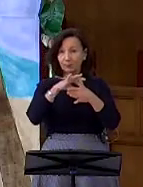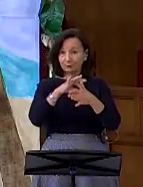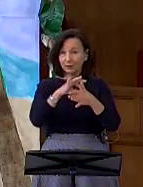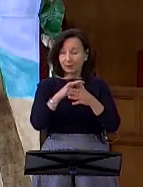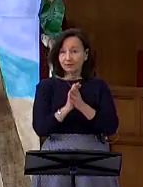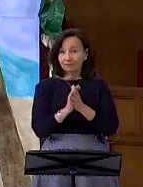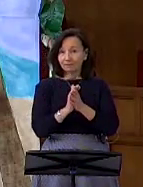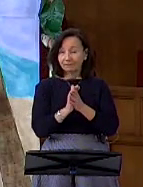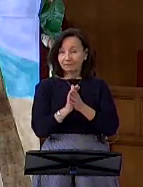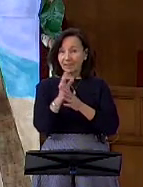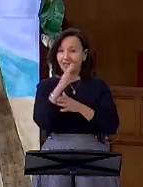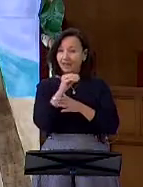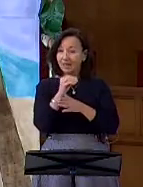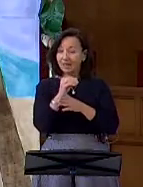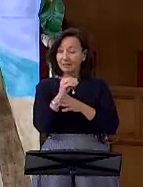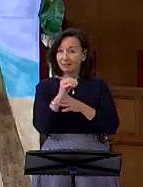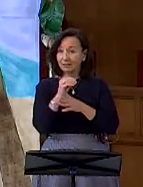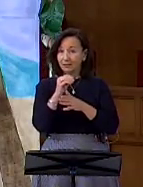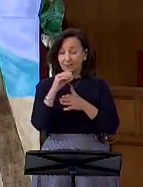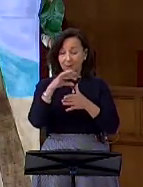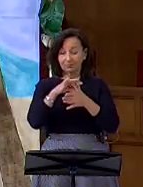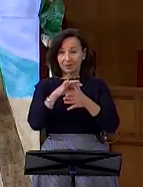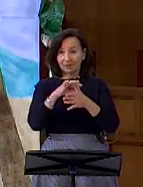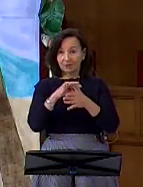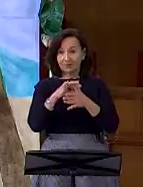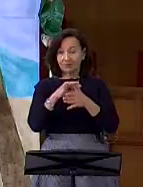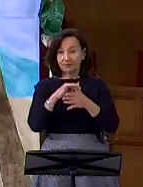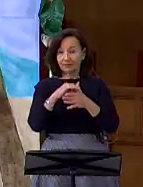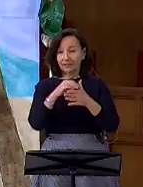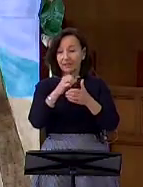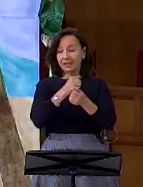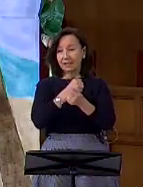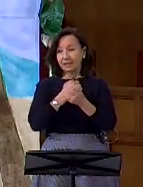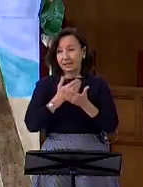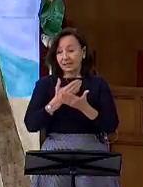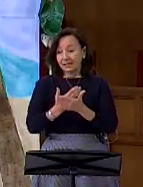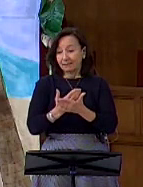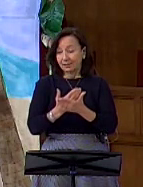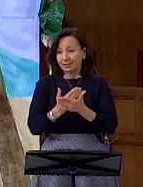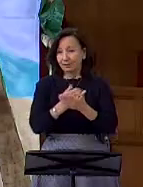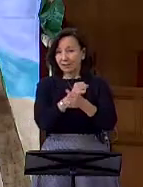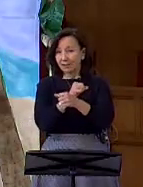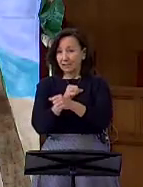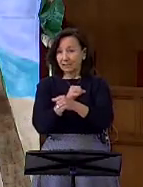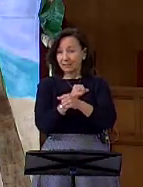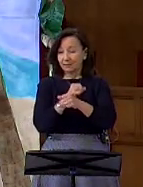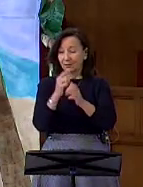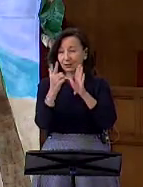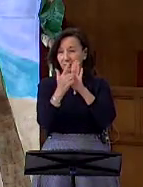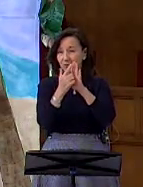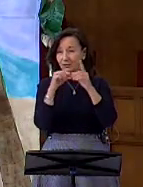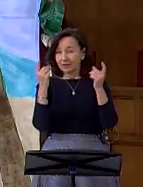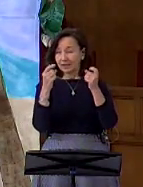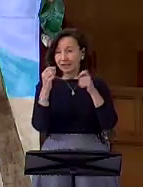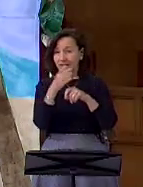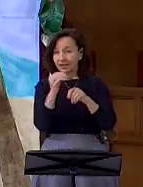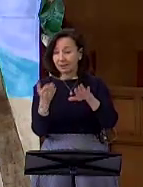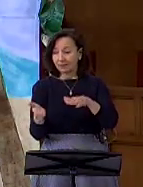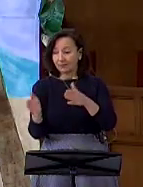and those that put their mind on the flesh are captive to the law of sin and death.